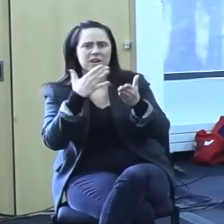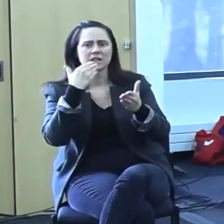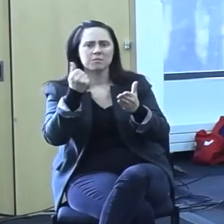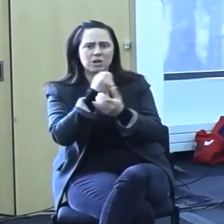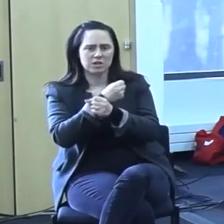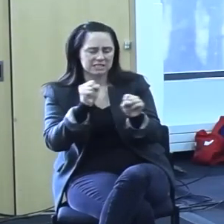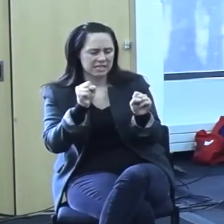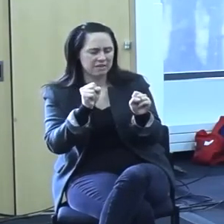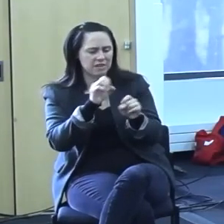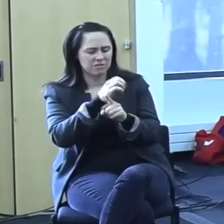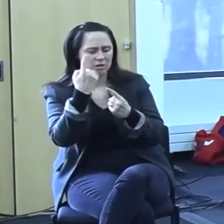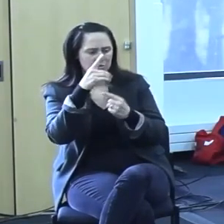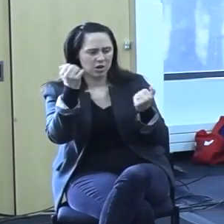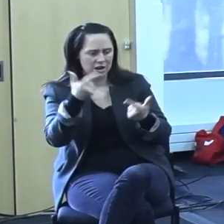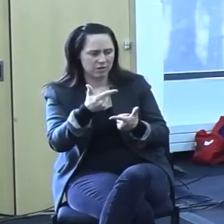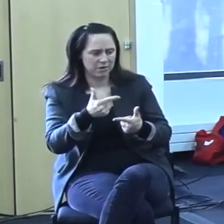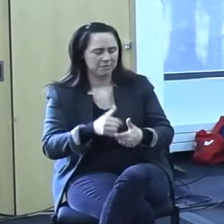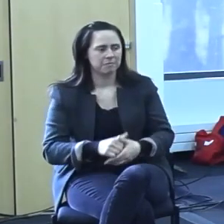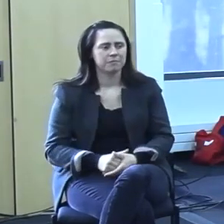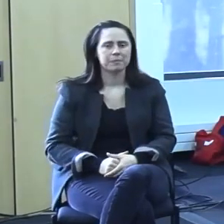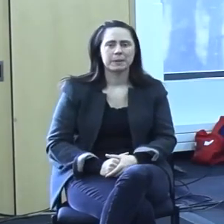safer environment for everyone.